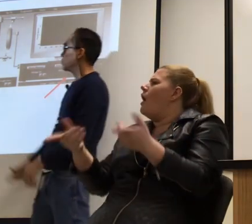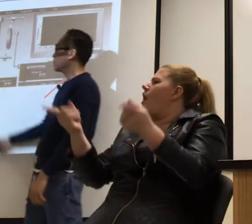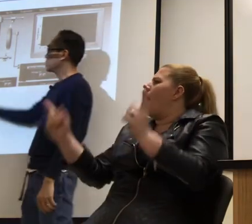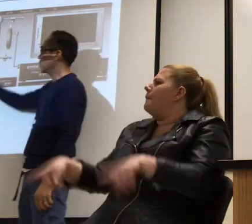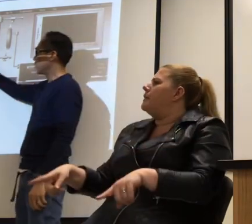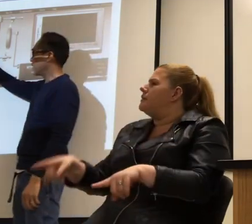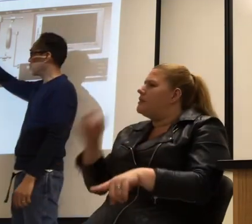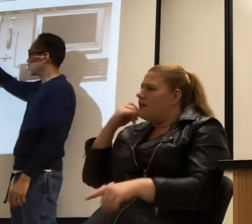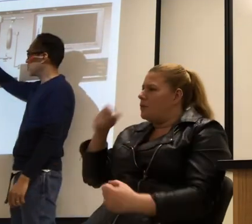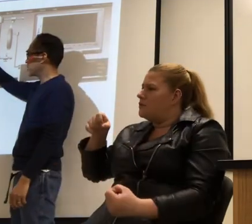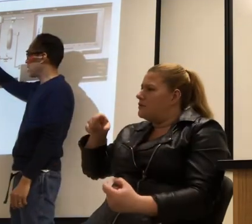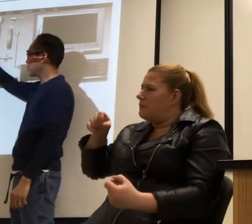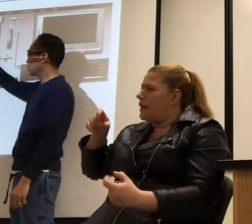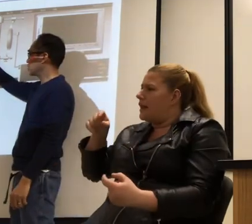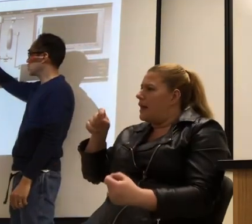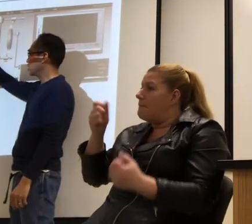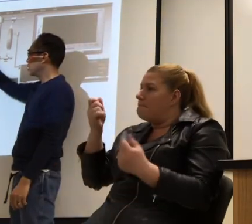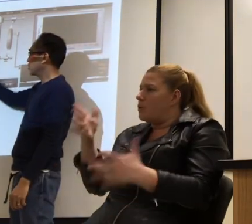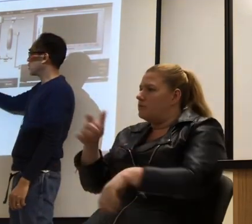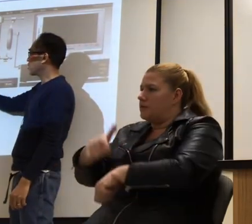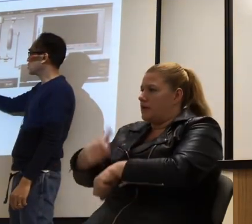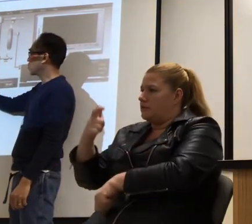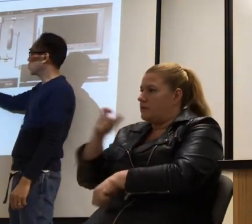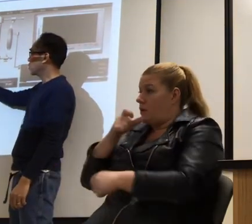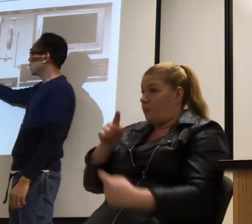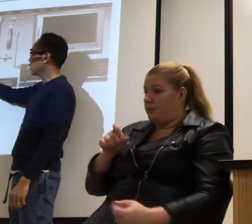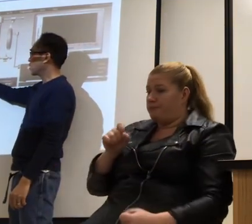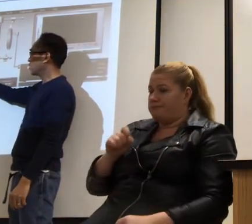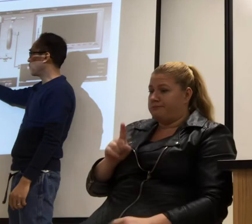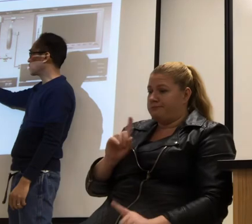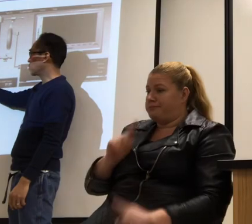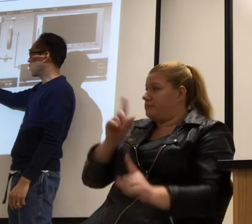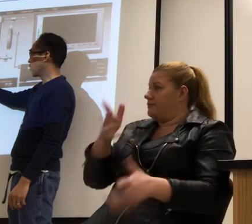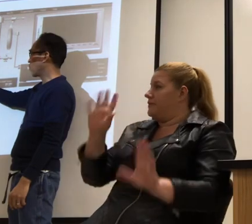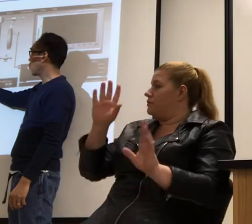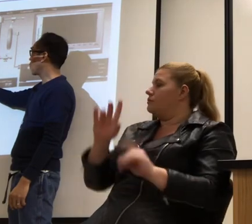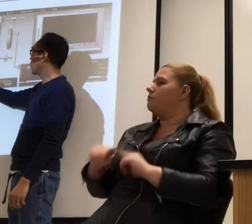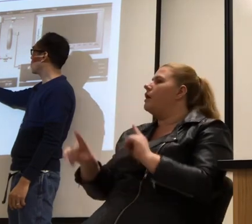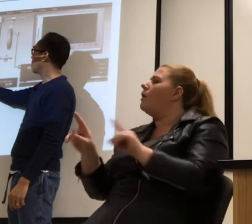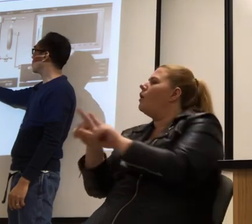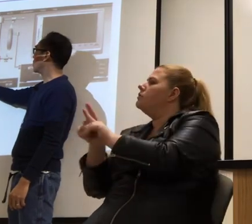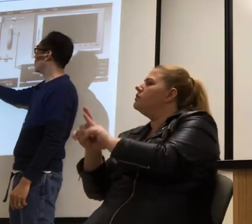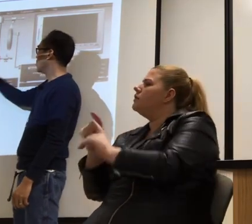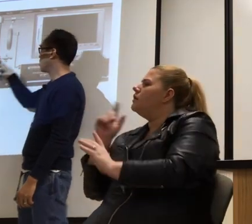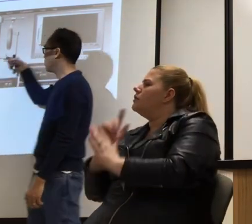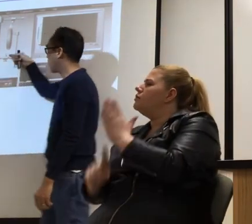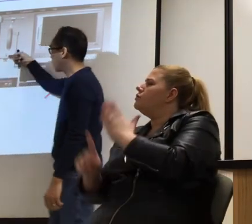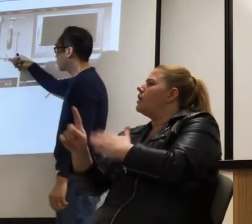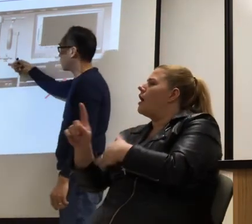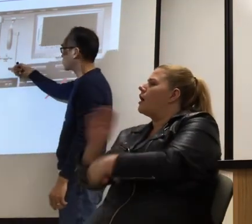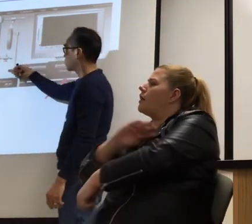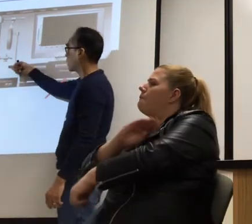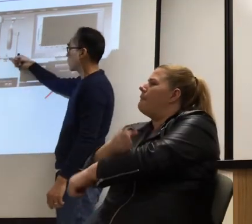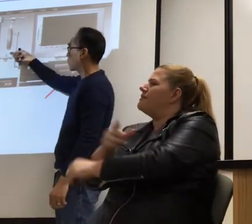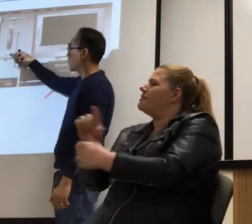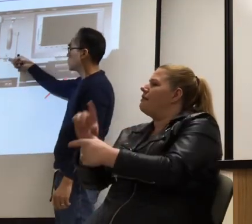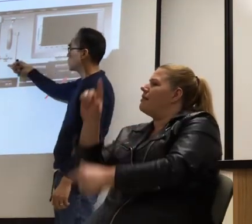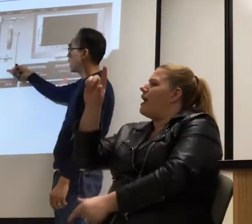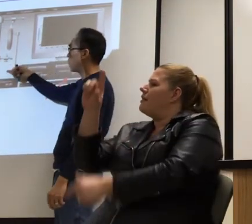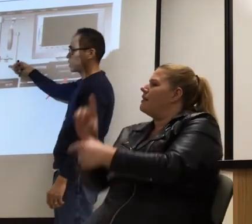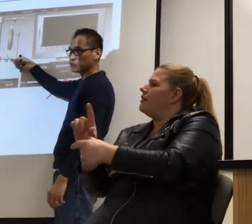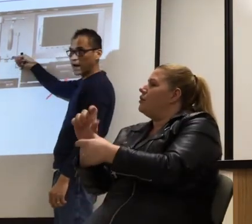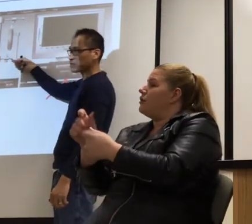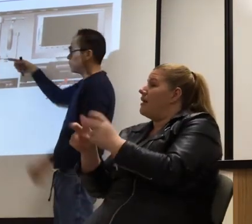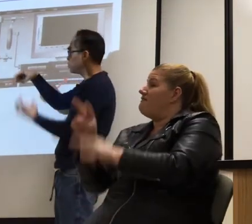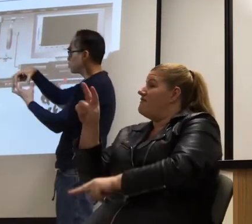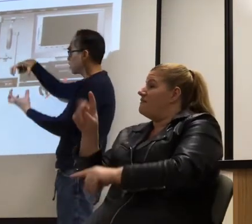you stimulate it multiple times? But also, look at the muscle length. You can vary the muscle length and see